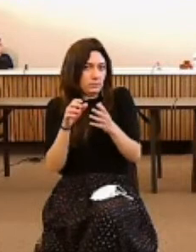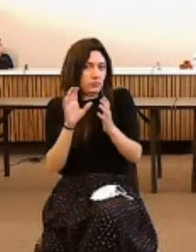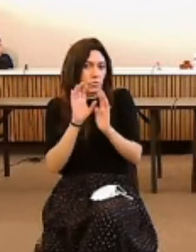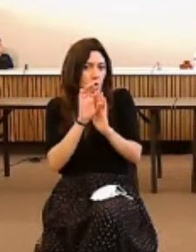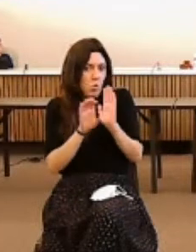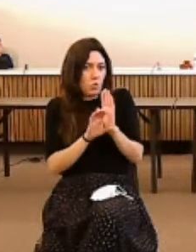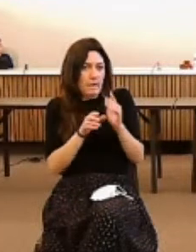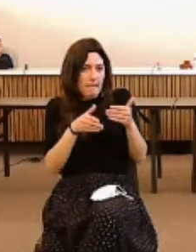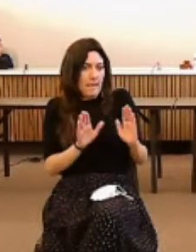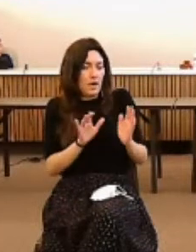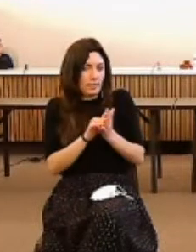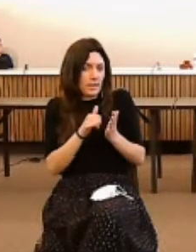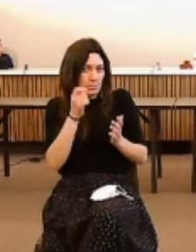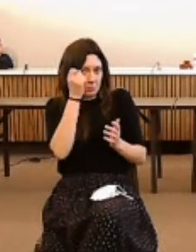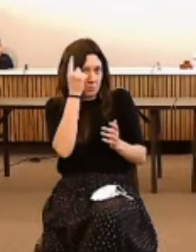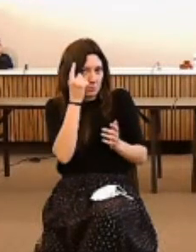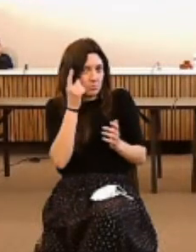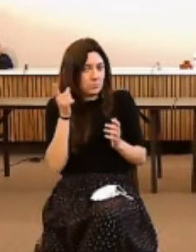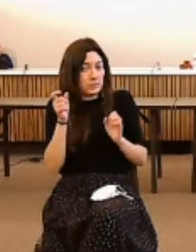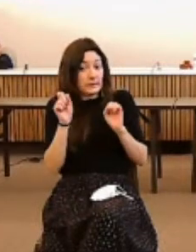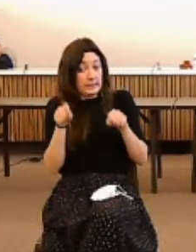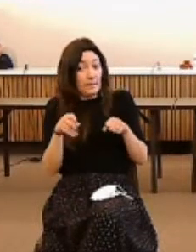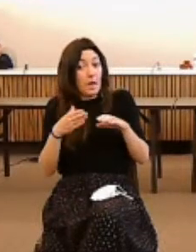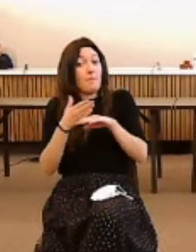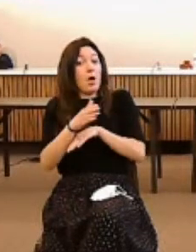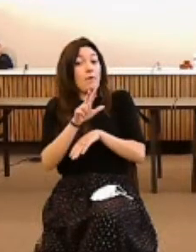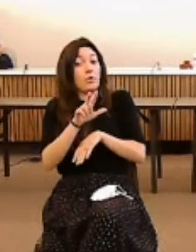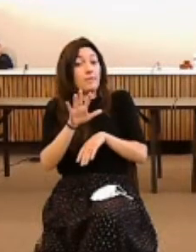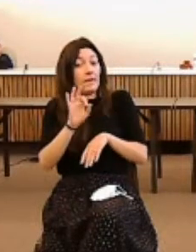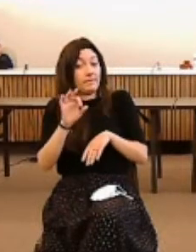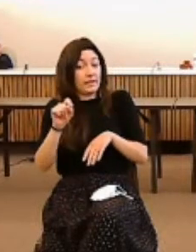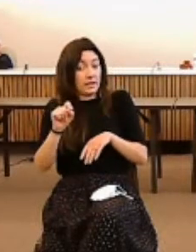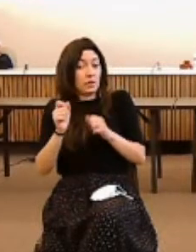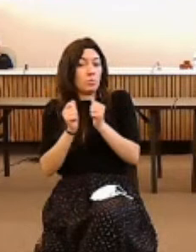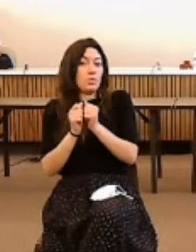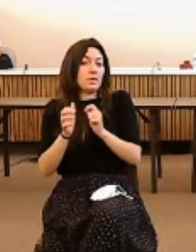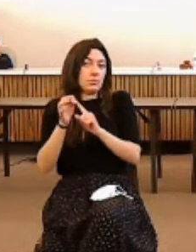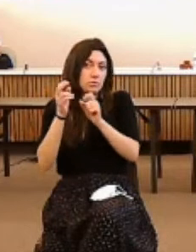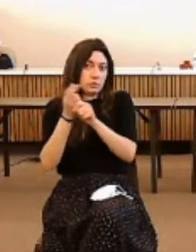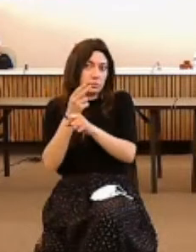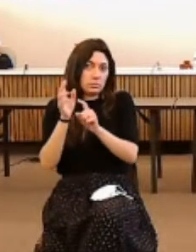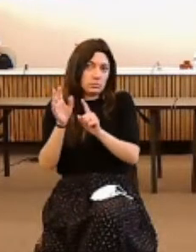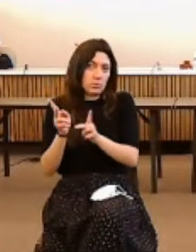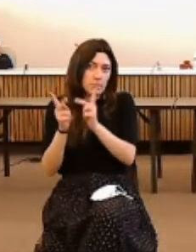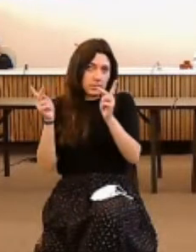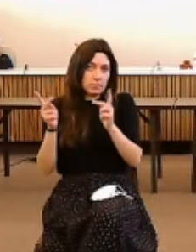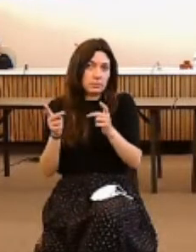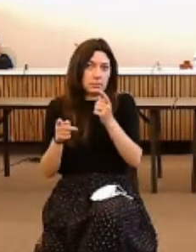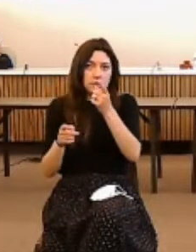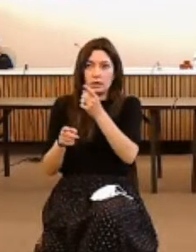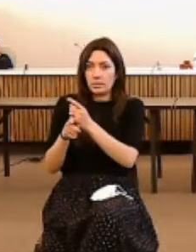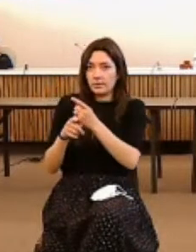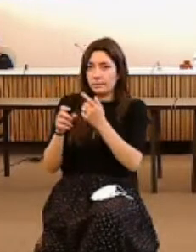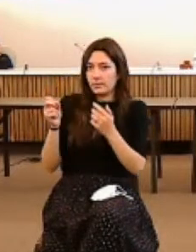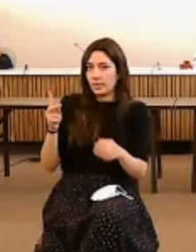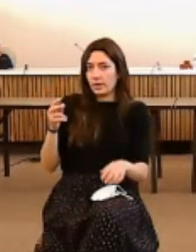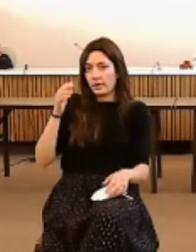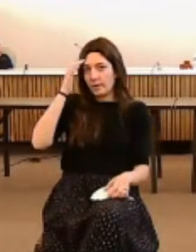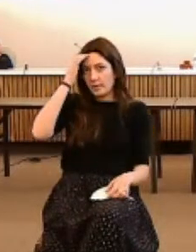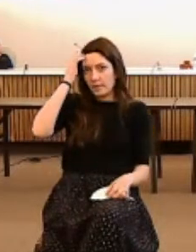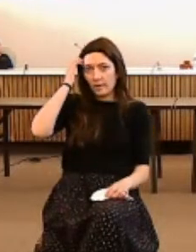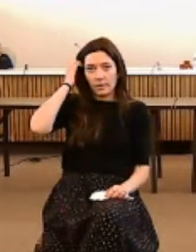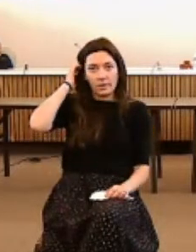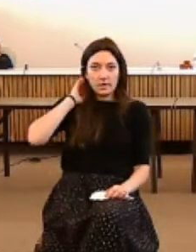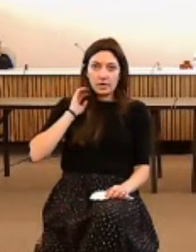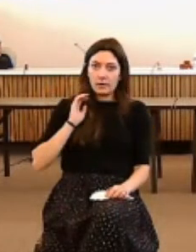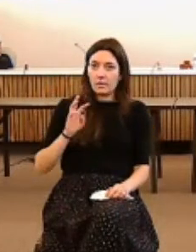does allow for it to go above 35 feet with a special with a use special permit. use permit. So Okay. just to be clear, Then I appreciate